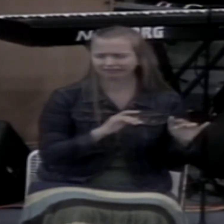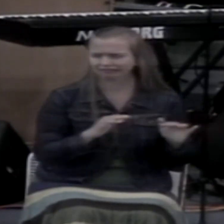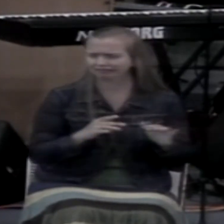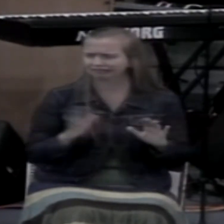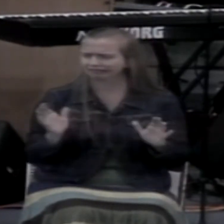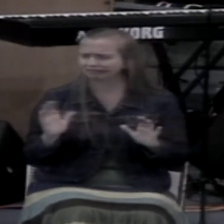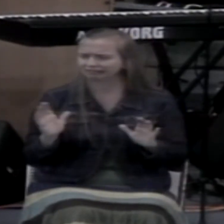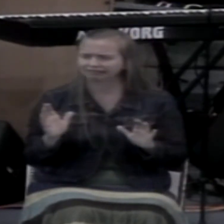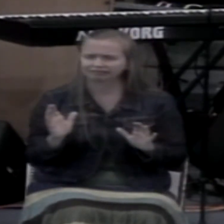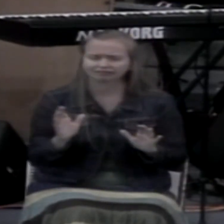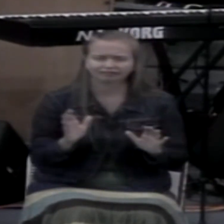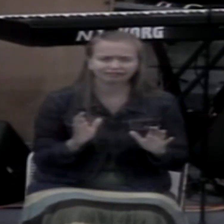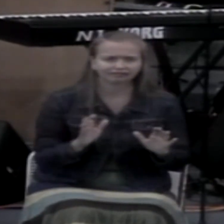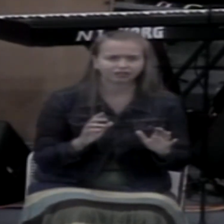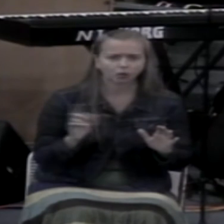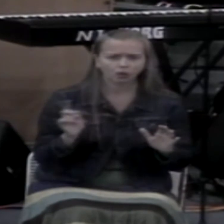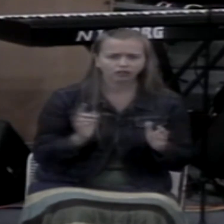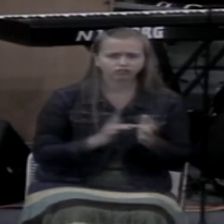And verse 49 through